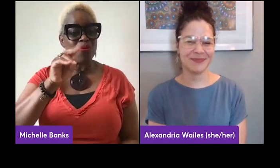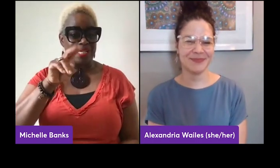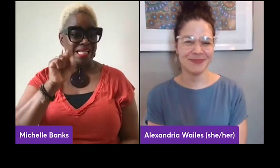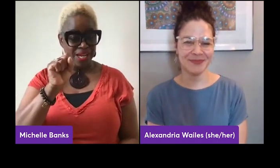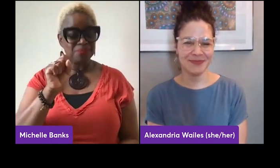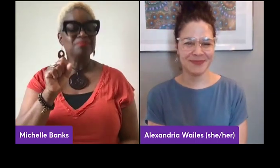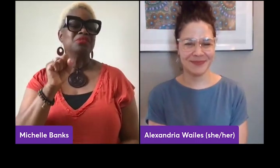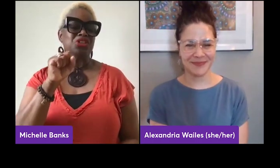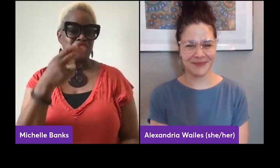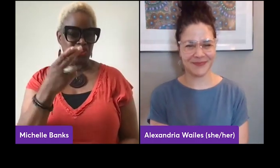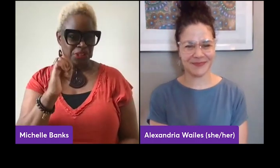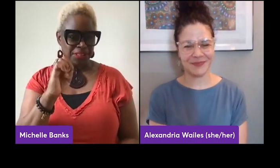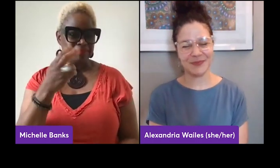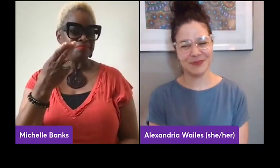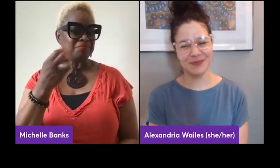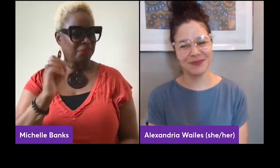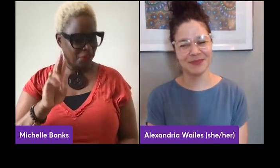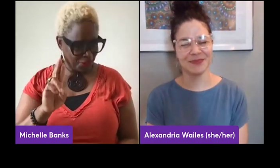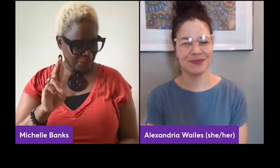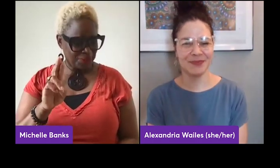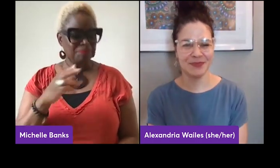My pronouns are she, her.